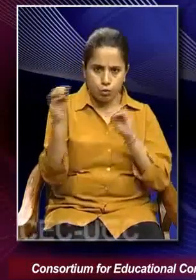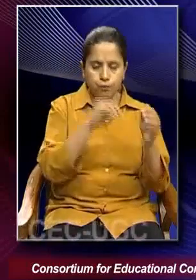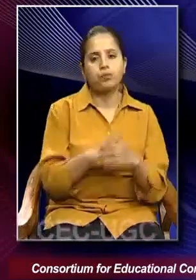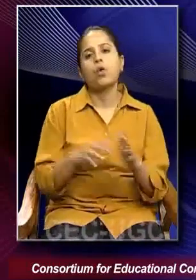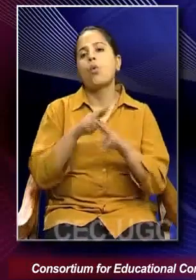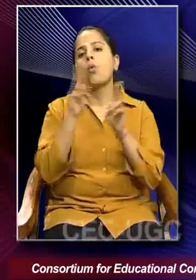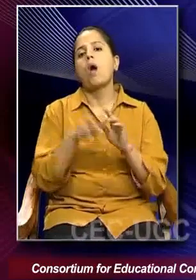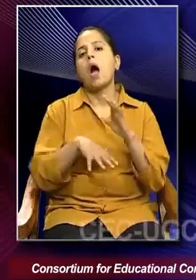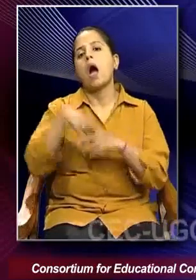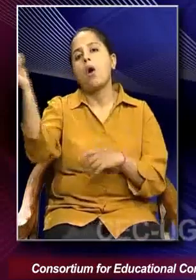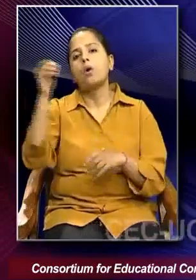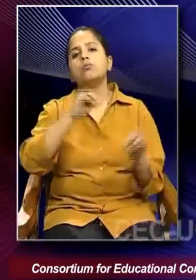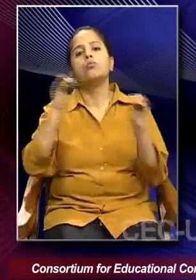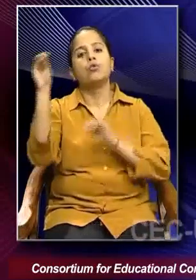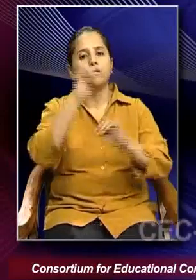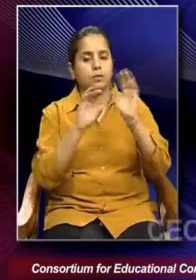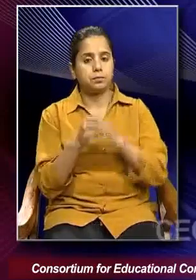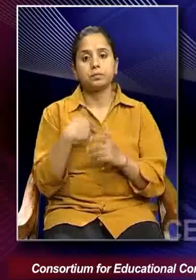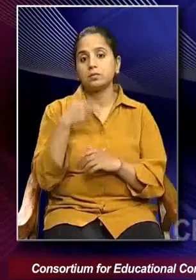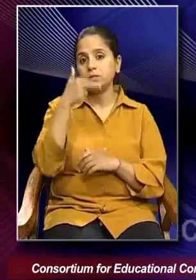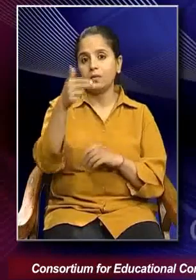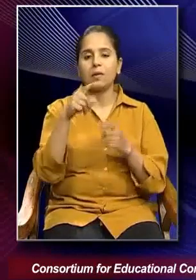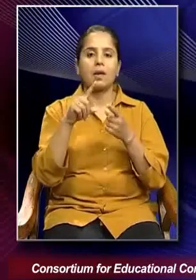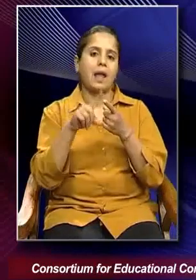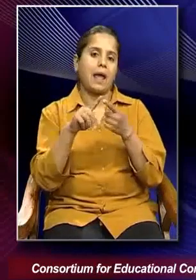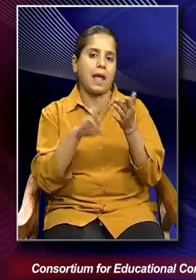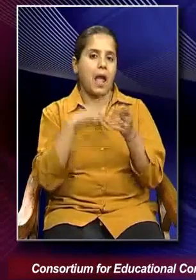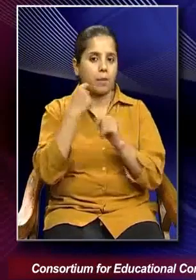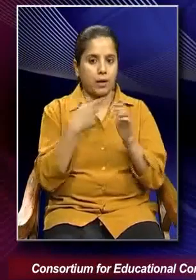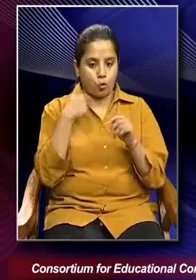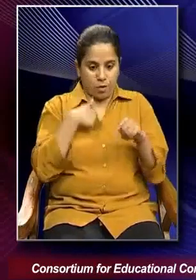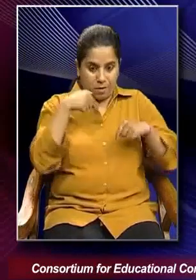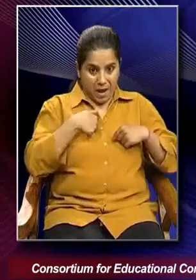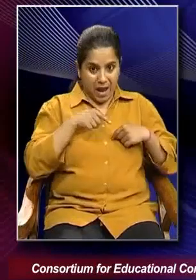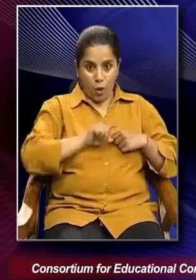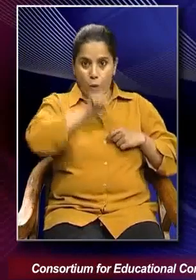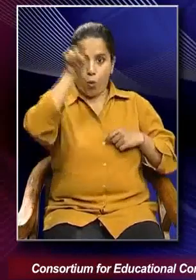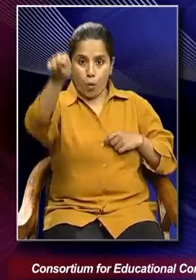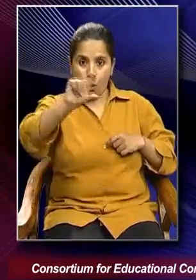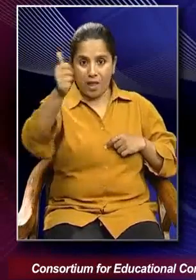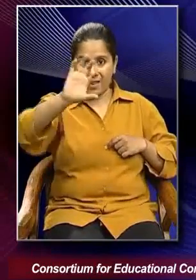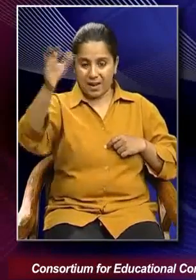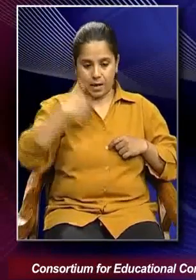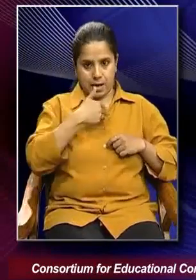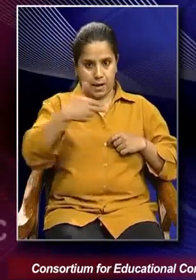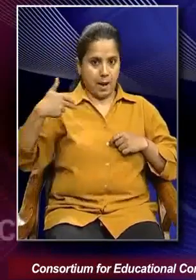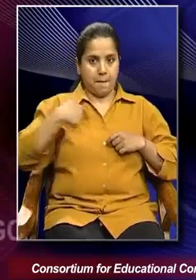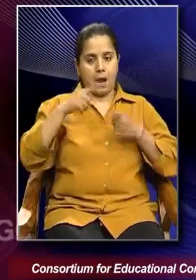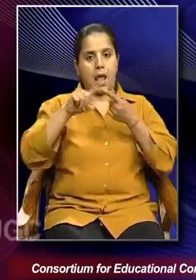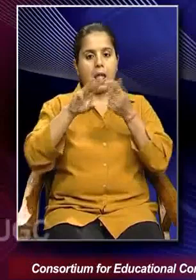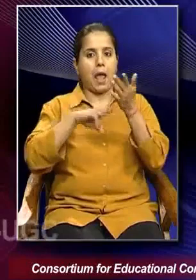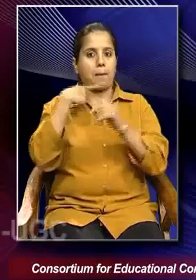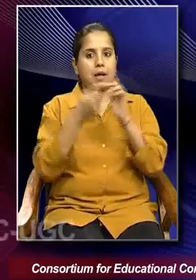international out-migration, which we call as emigrants who go out from place of origin to place of destination,